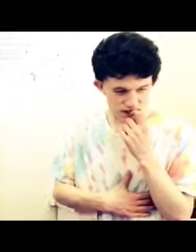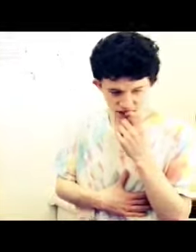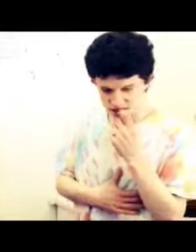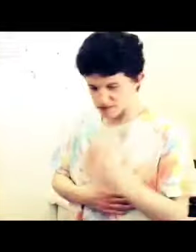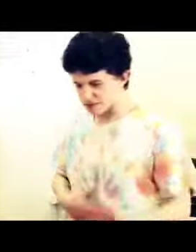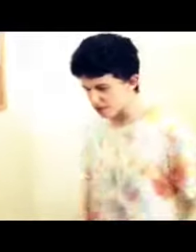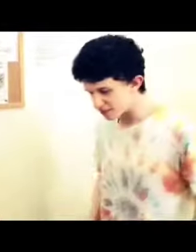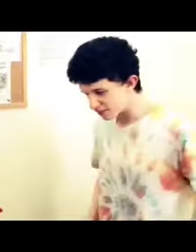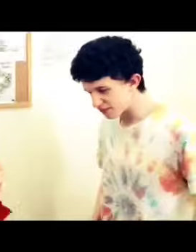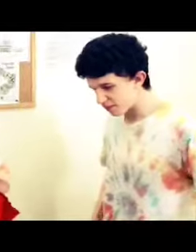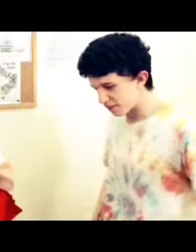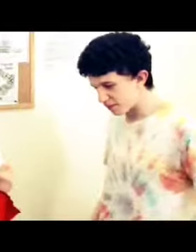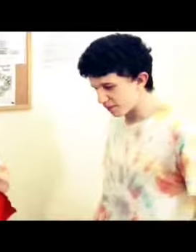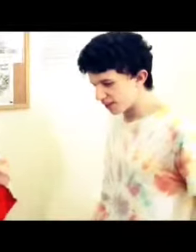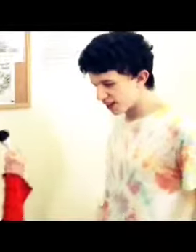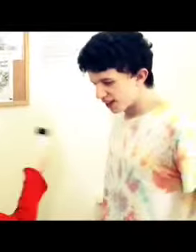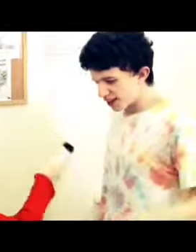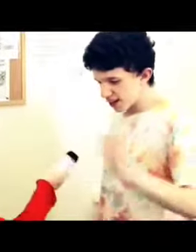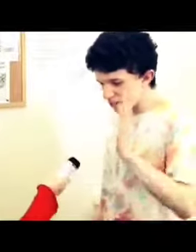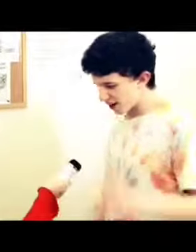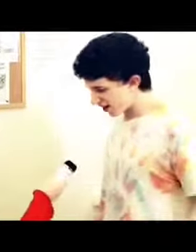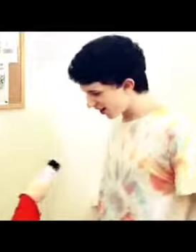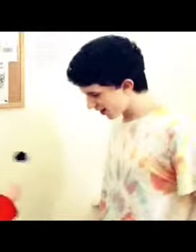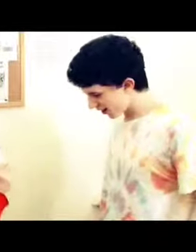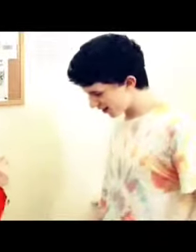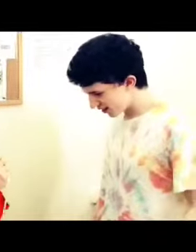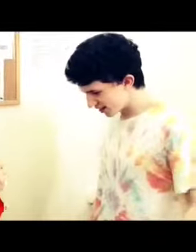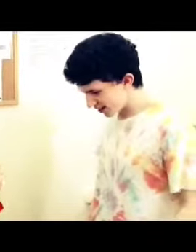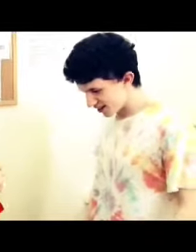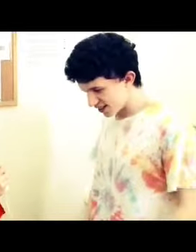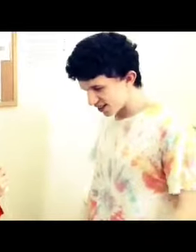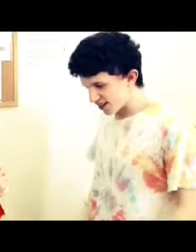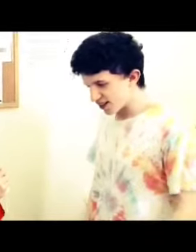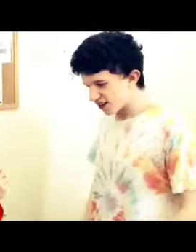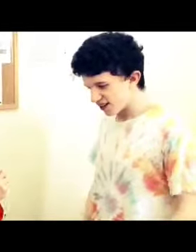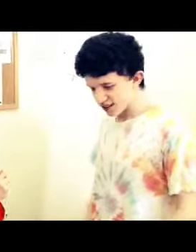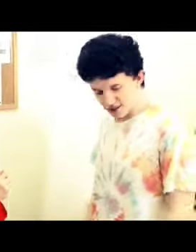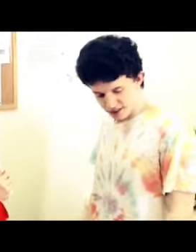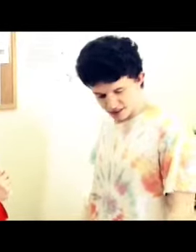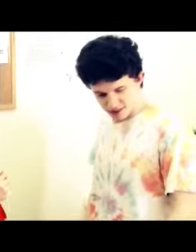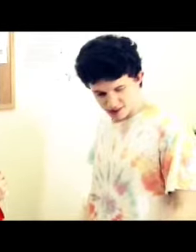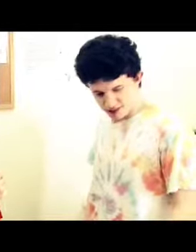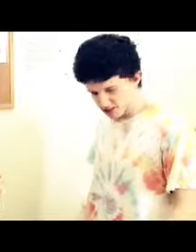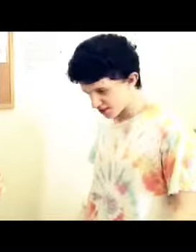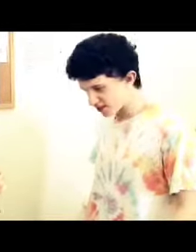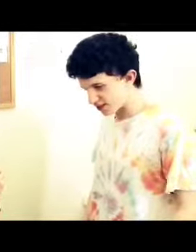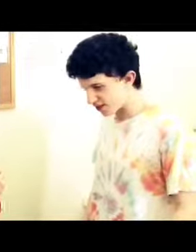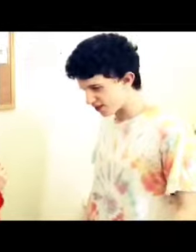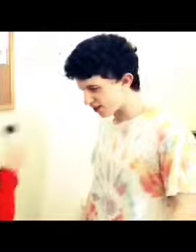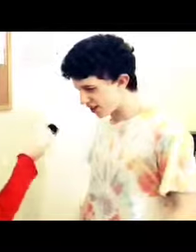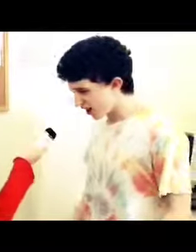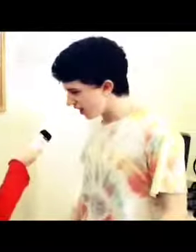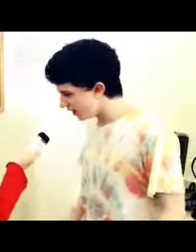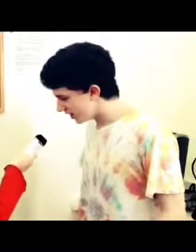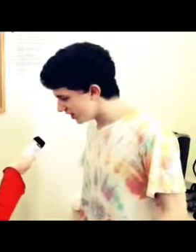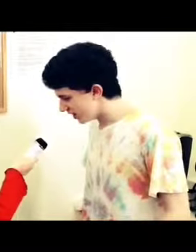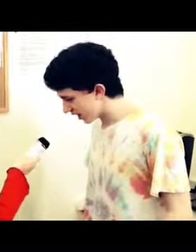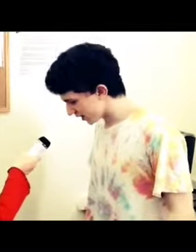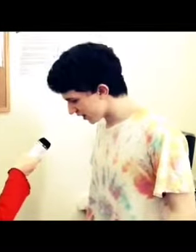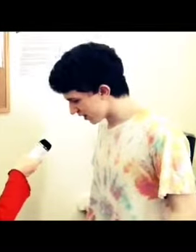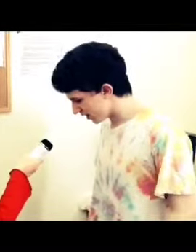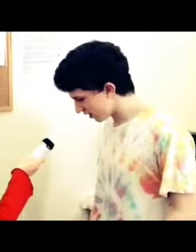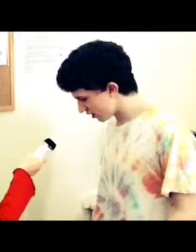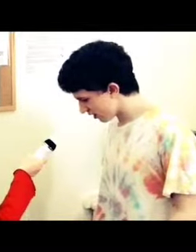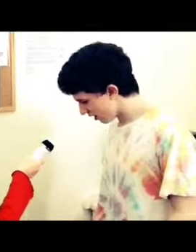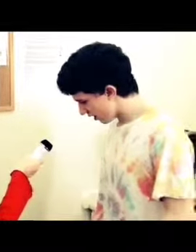Jesse. Hmm? Hi, Jesse. Hi, Ben. I heard that you can go to a compost.